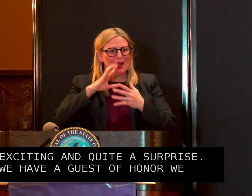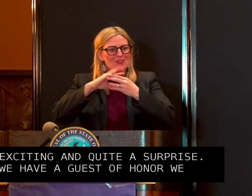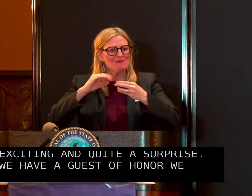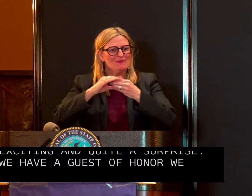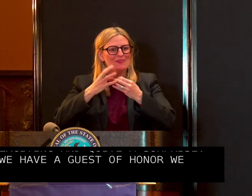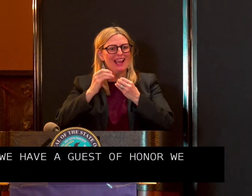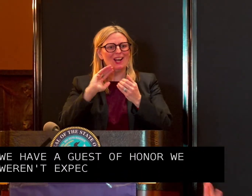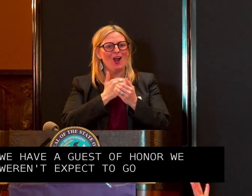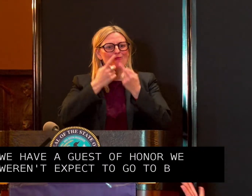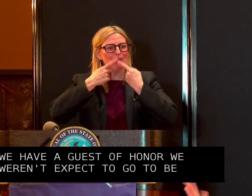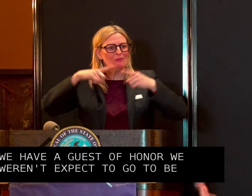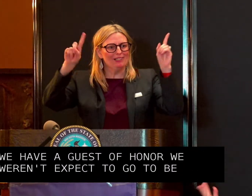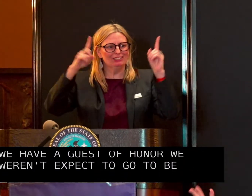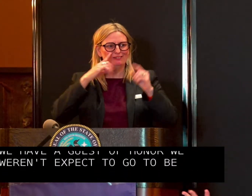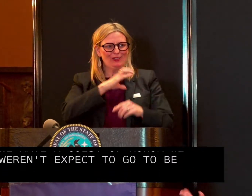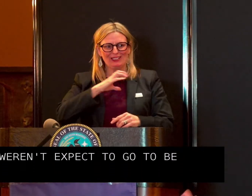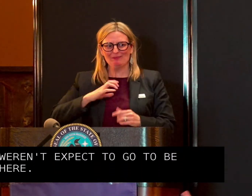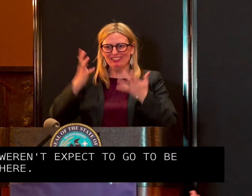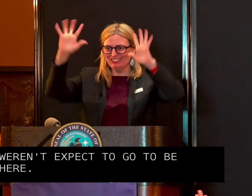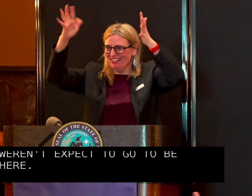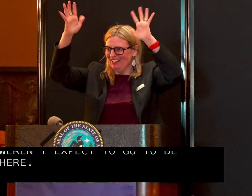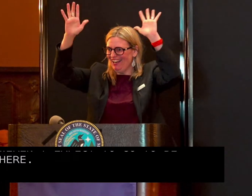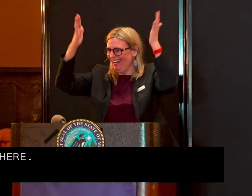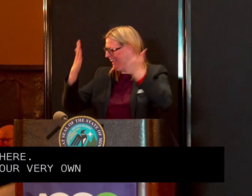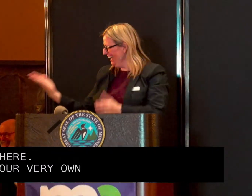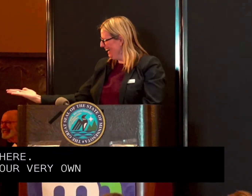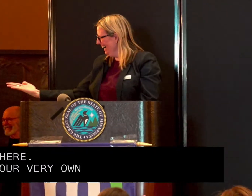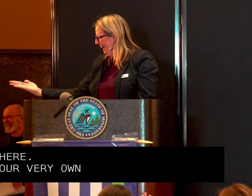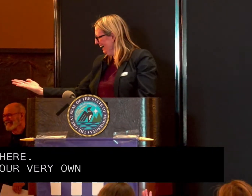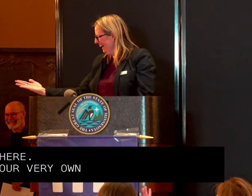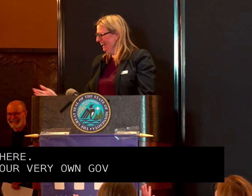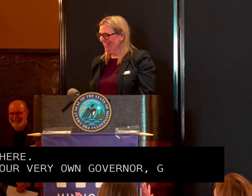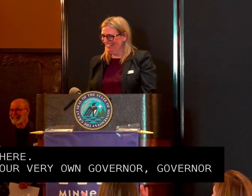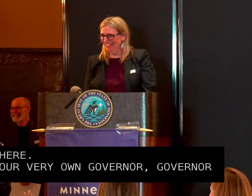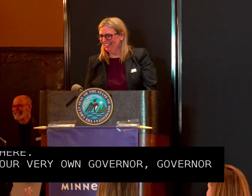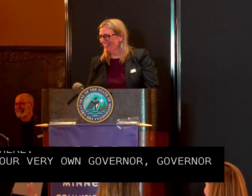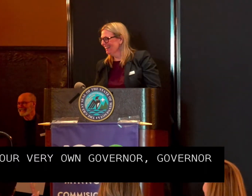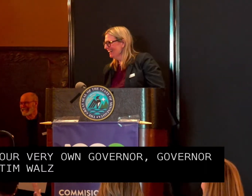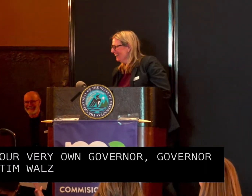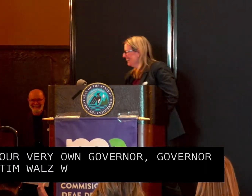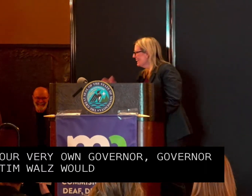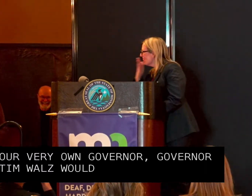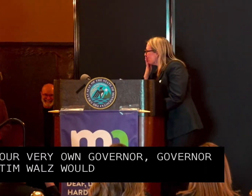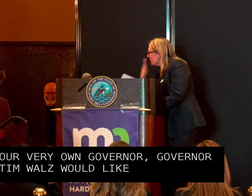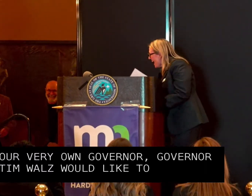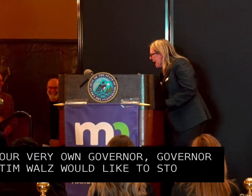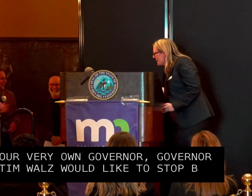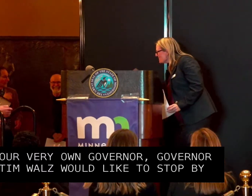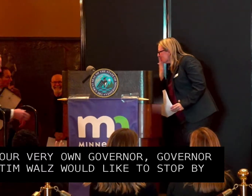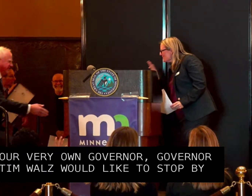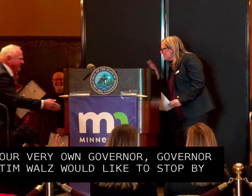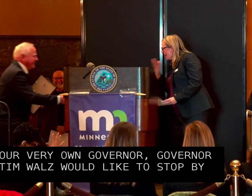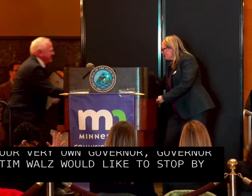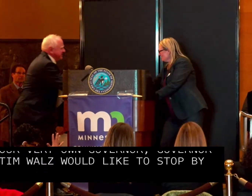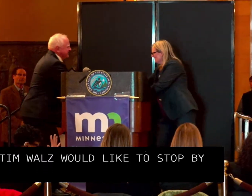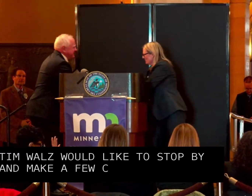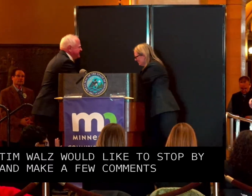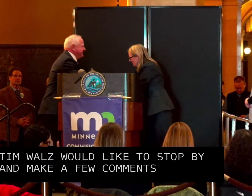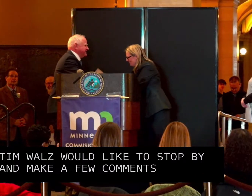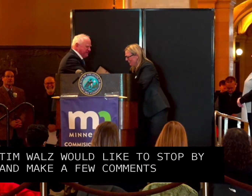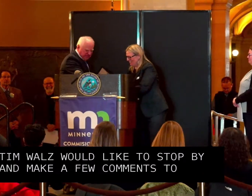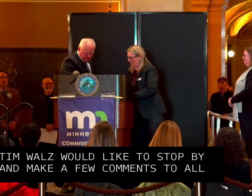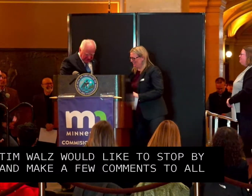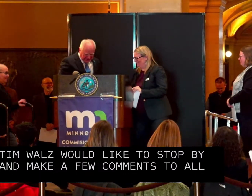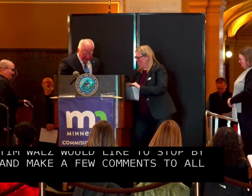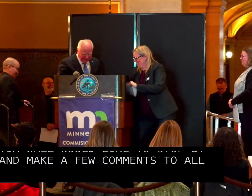governor, Governor Tim Walz, would like to stop by and make a few comments to all of us. So yeah, Governor Walz, thank you so much for